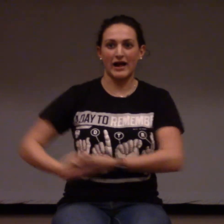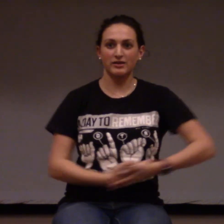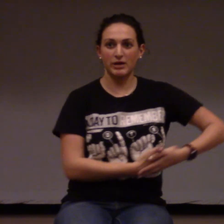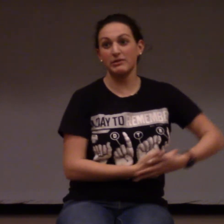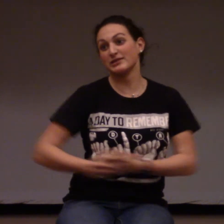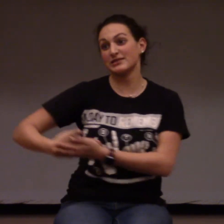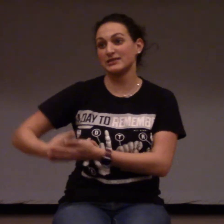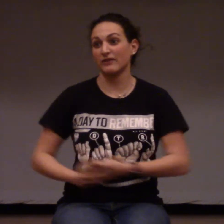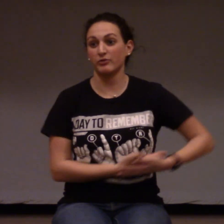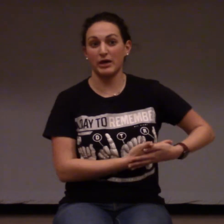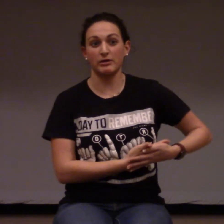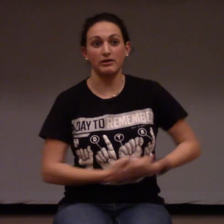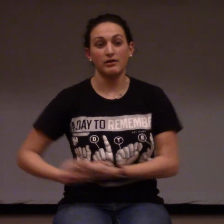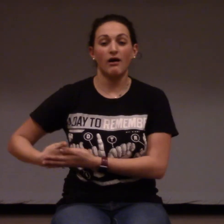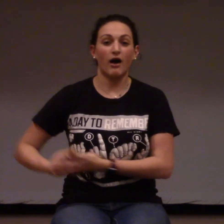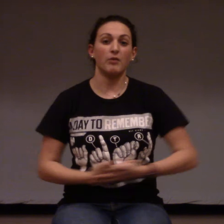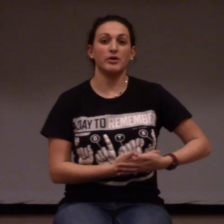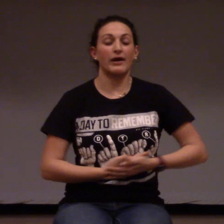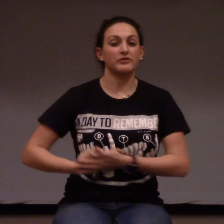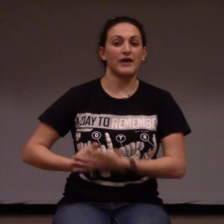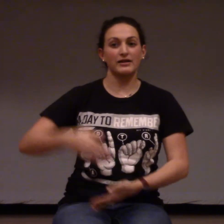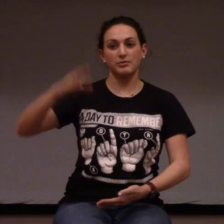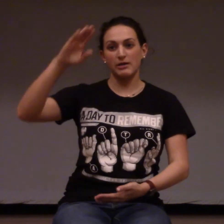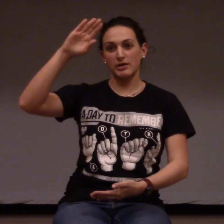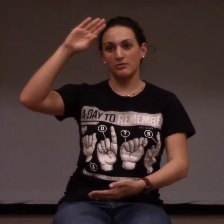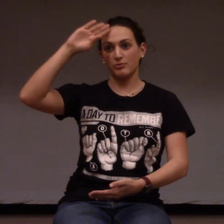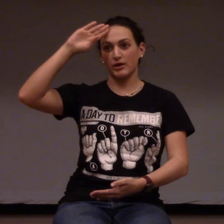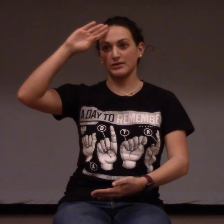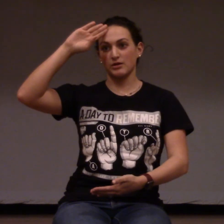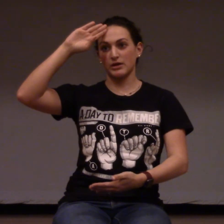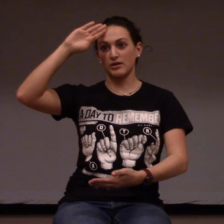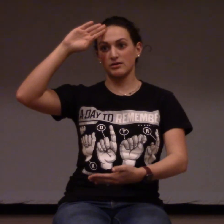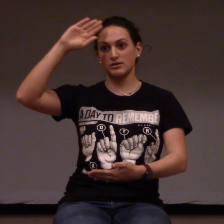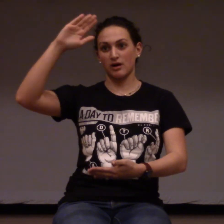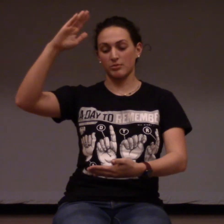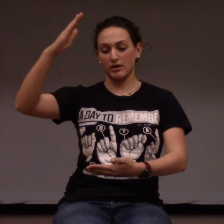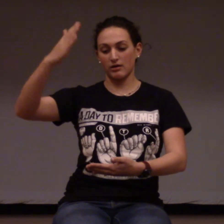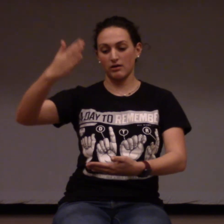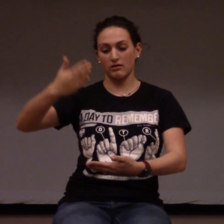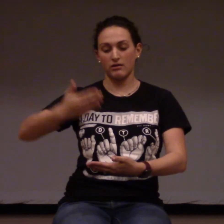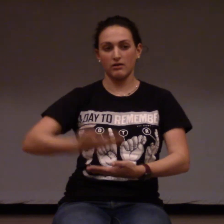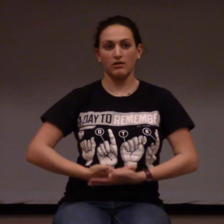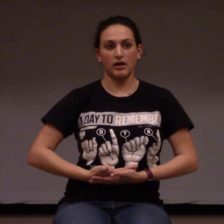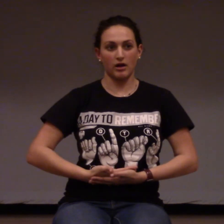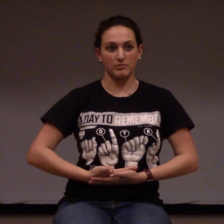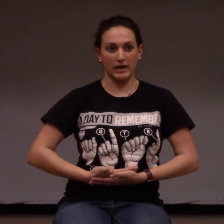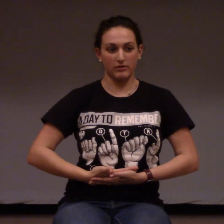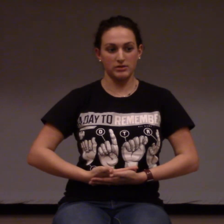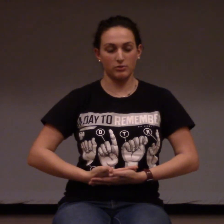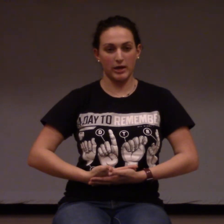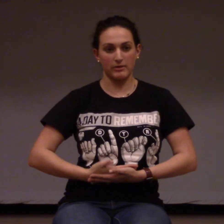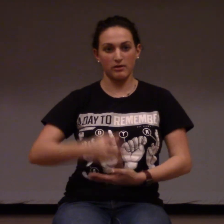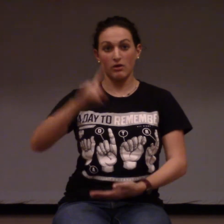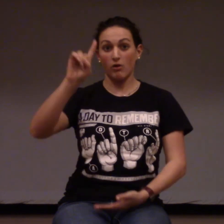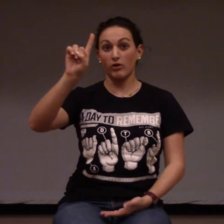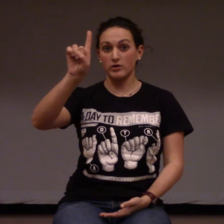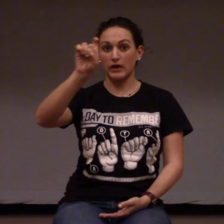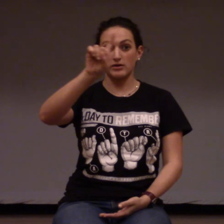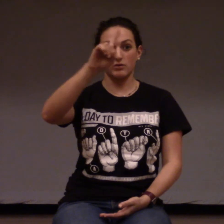baby. This is the sign for baby. You don't have to rock the baby, but it's going to be start up here and come down into a baby, or you can do it with a